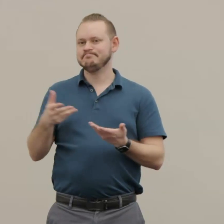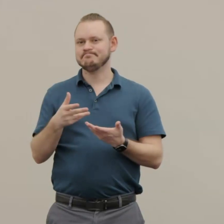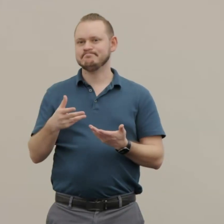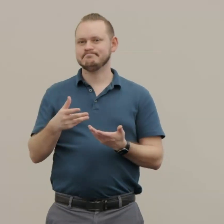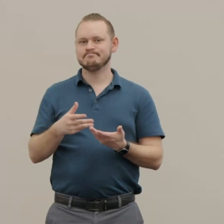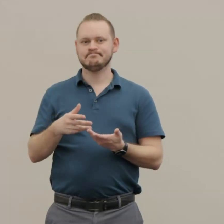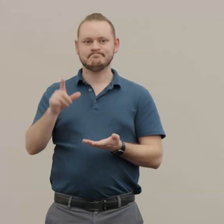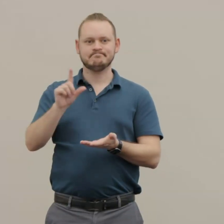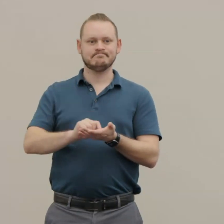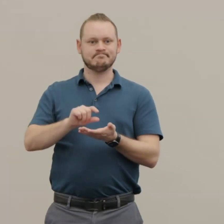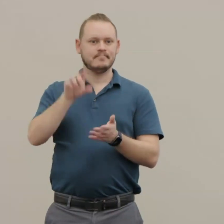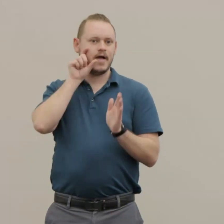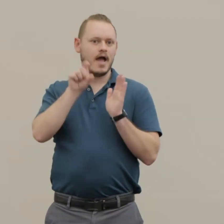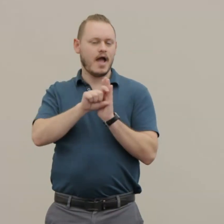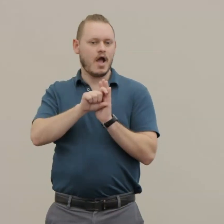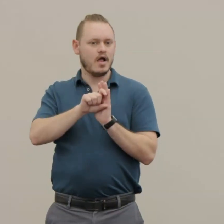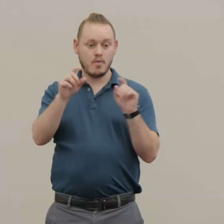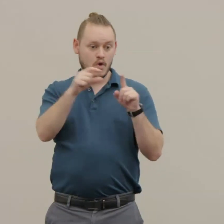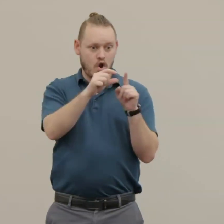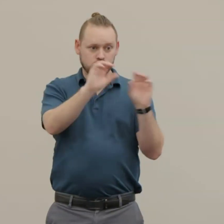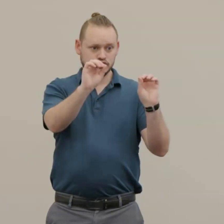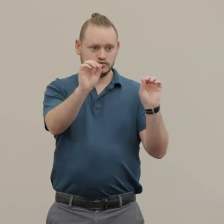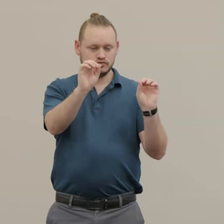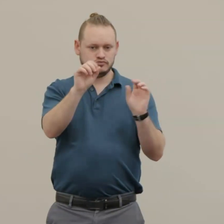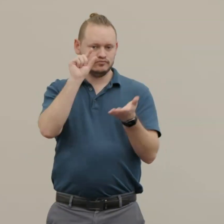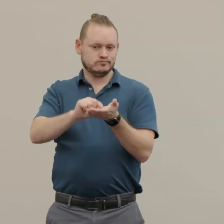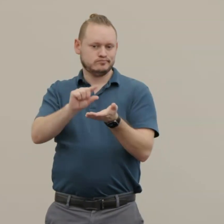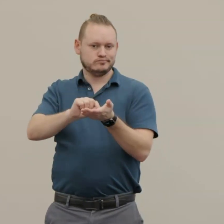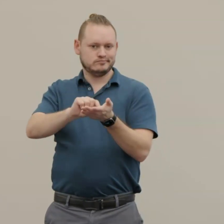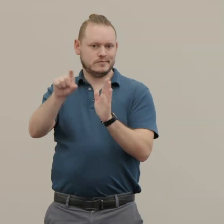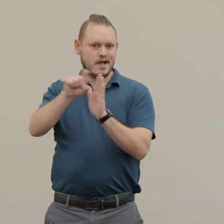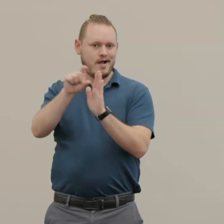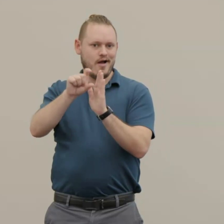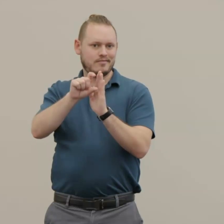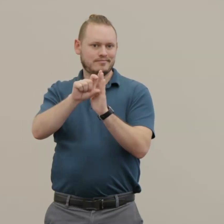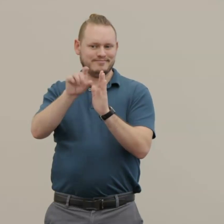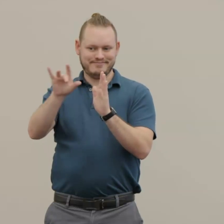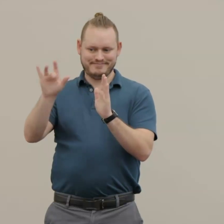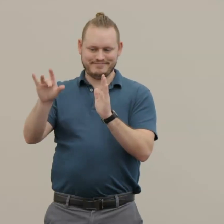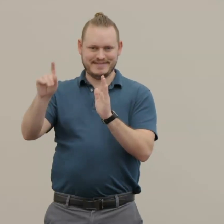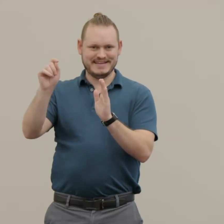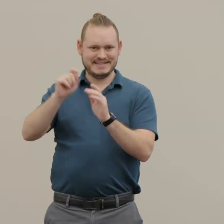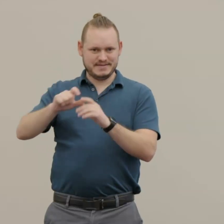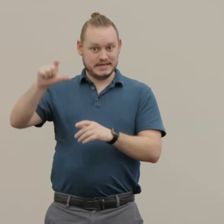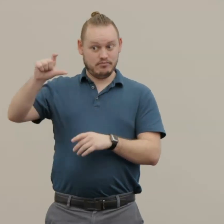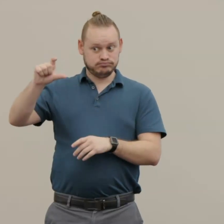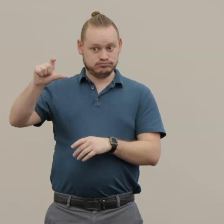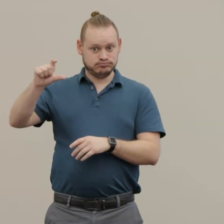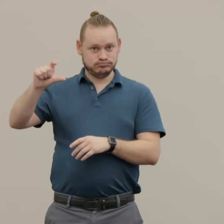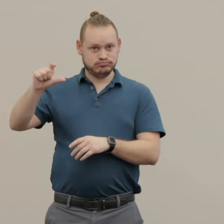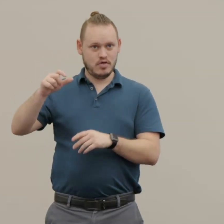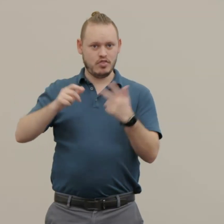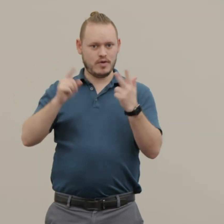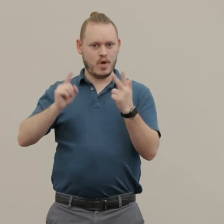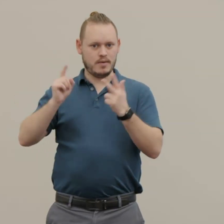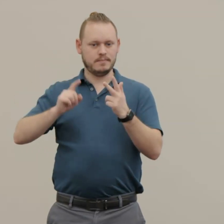you had a printer icon, no words, but that's the button, you need to make that printer icon at least